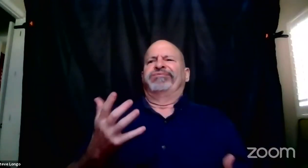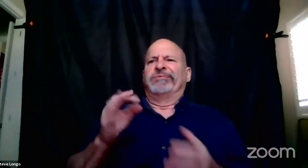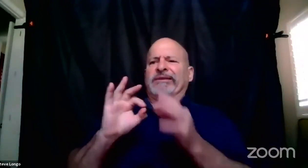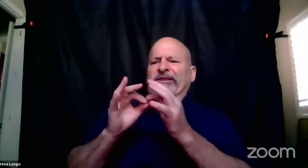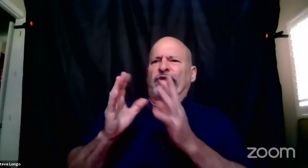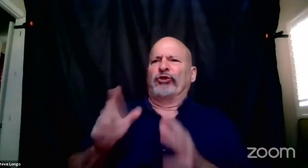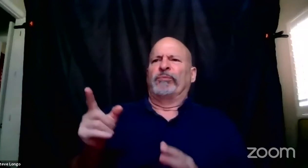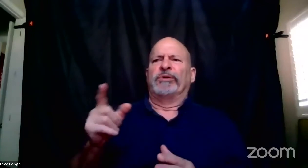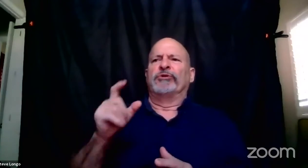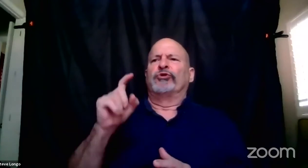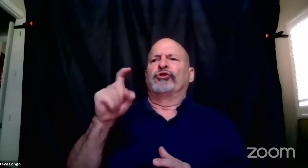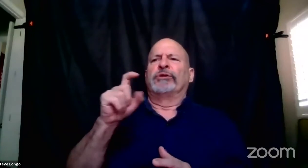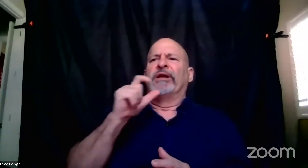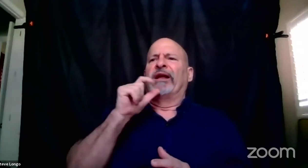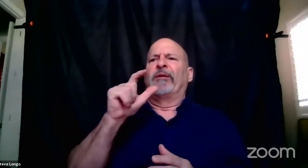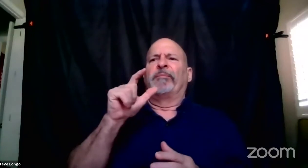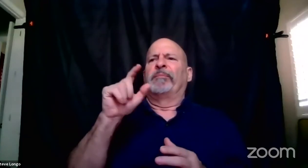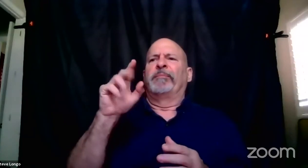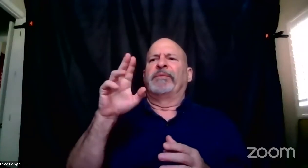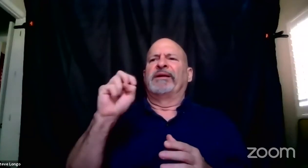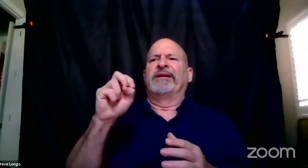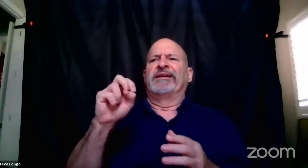government. And